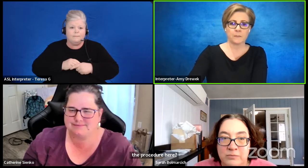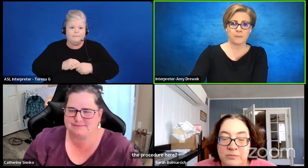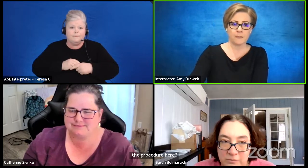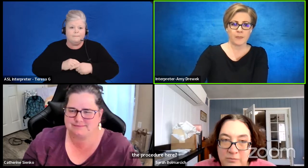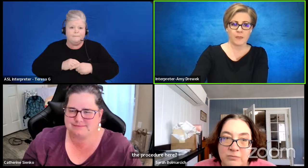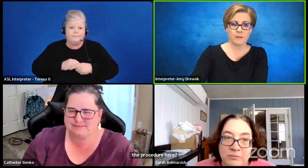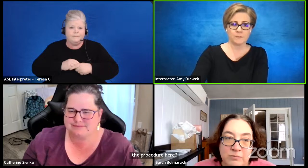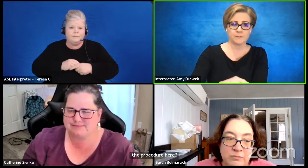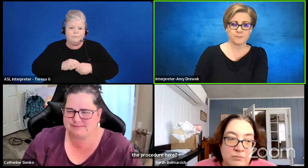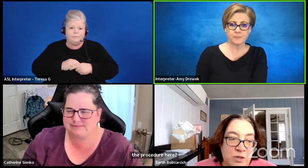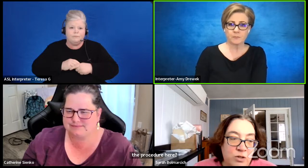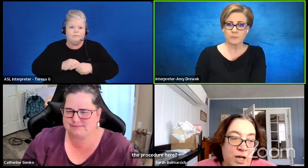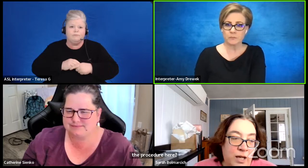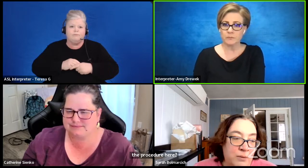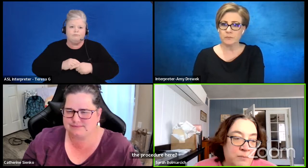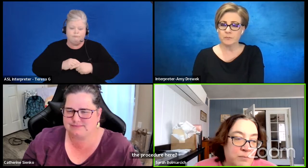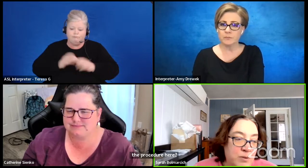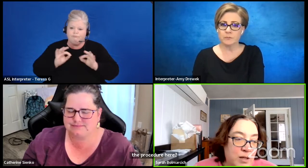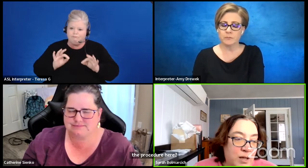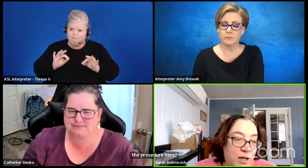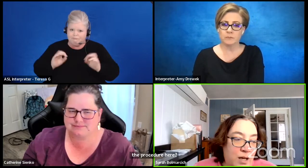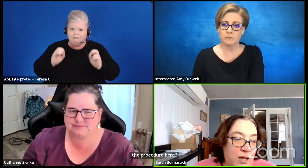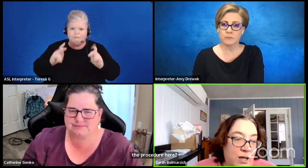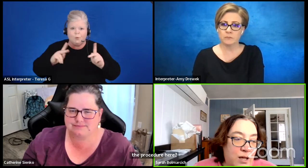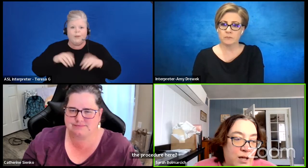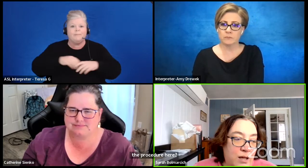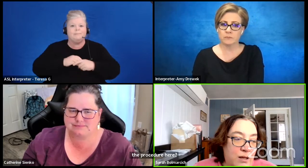Greensmith. Okay.